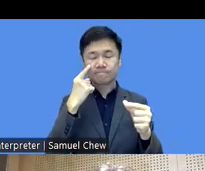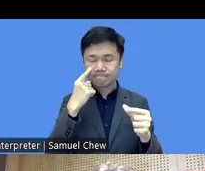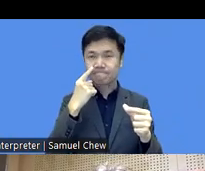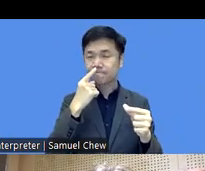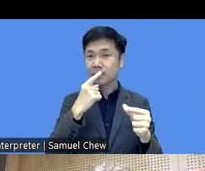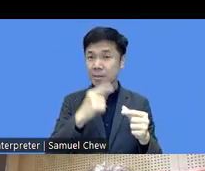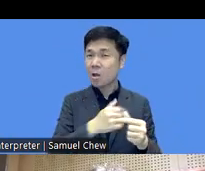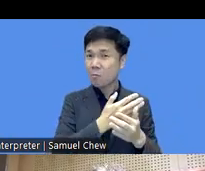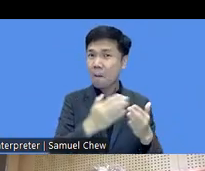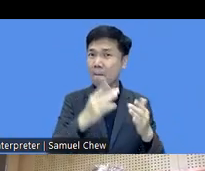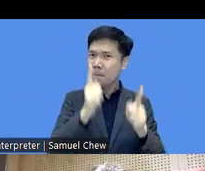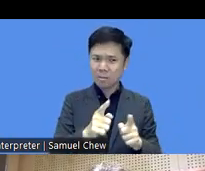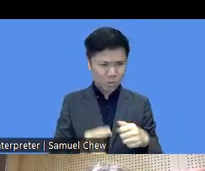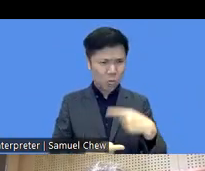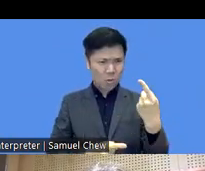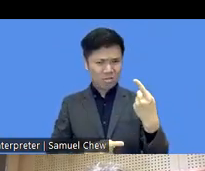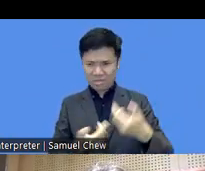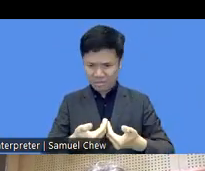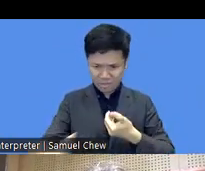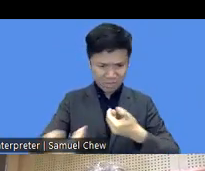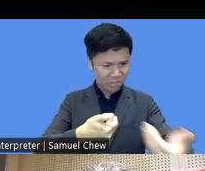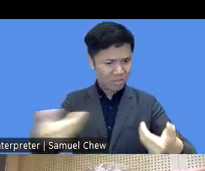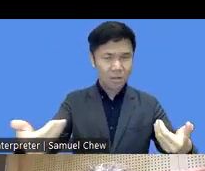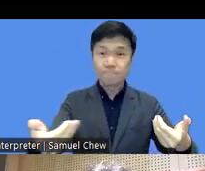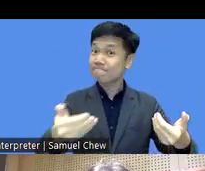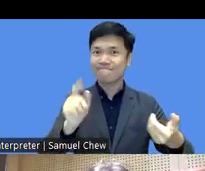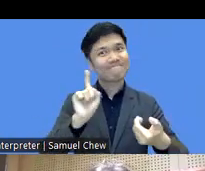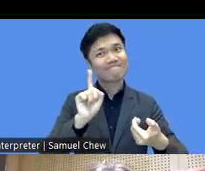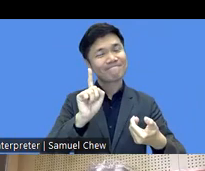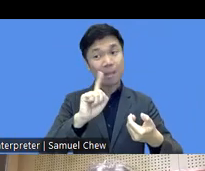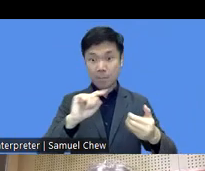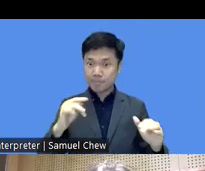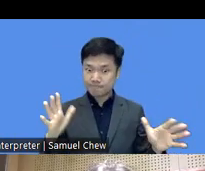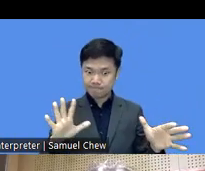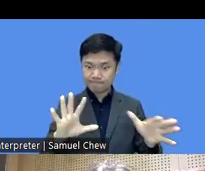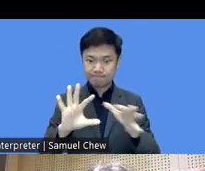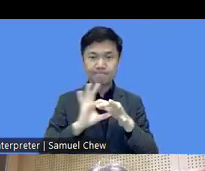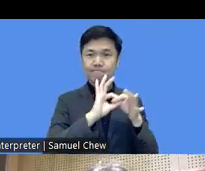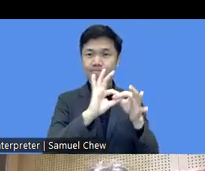Este compacto global reconoció todo el